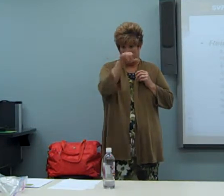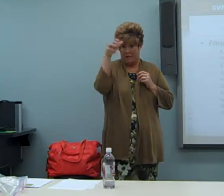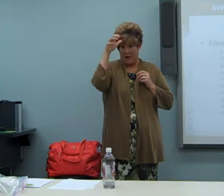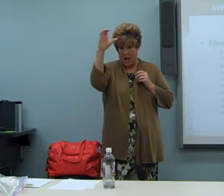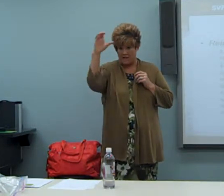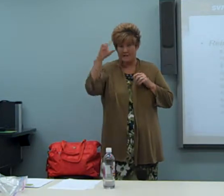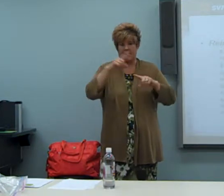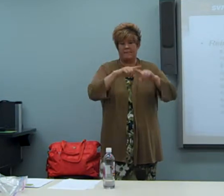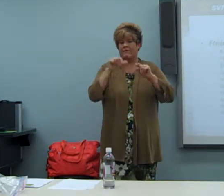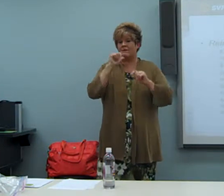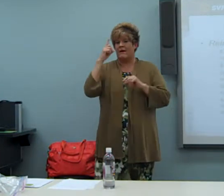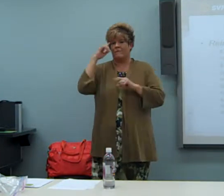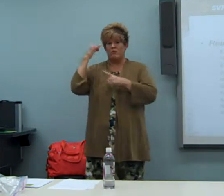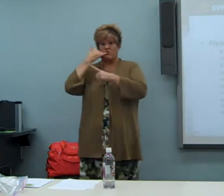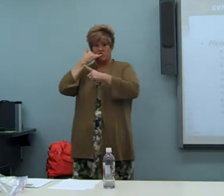Yeah, we have that same concept.